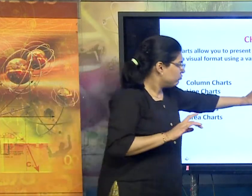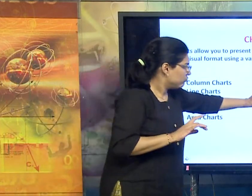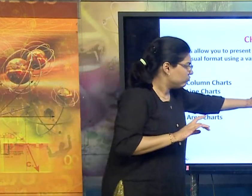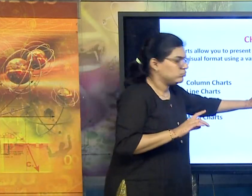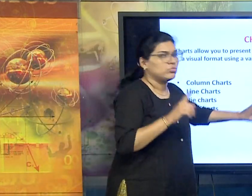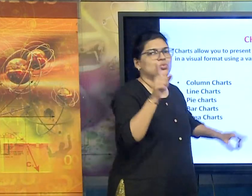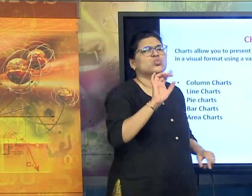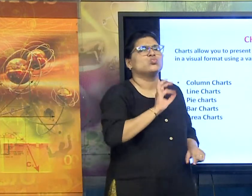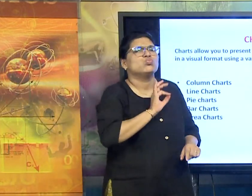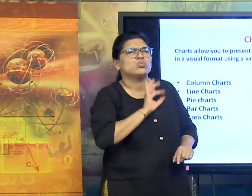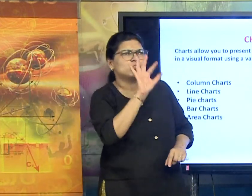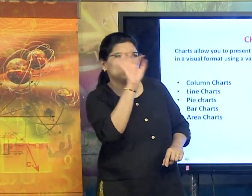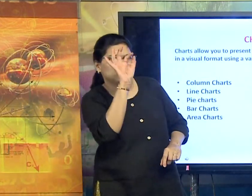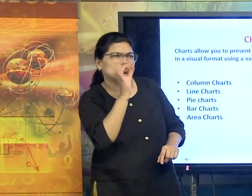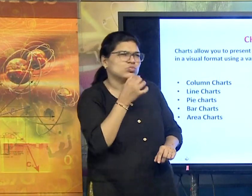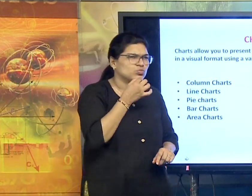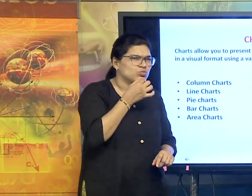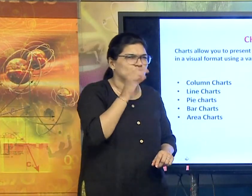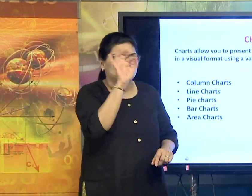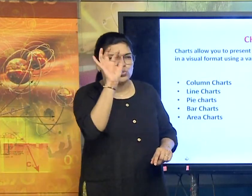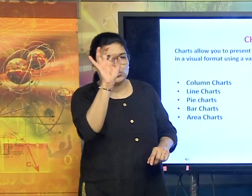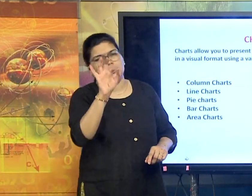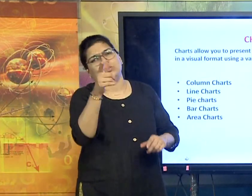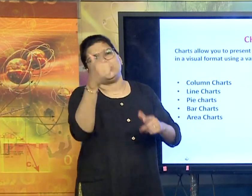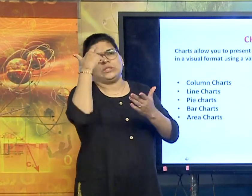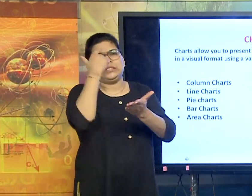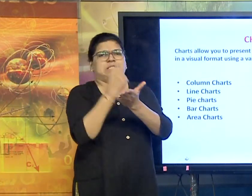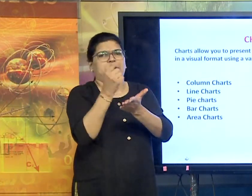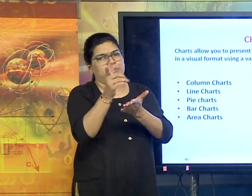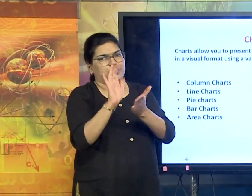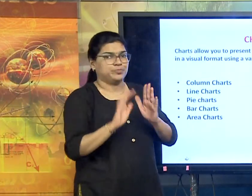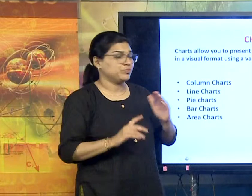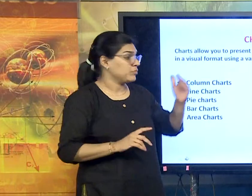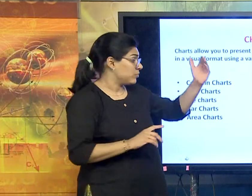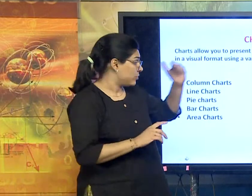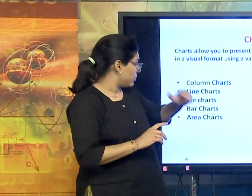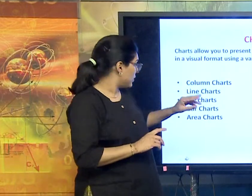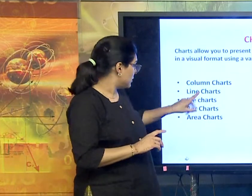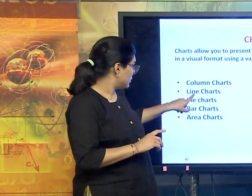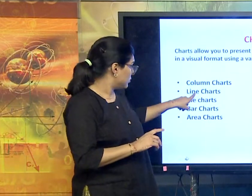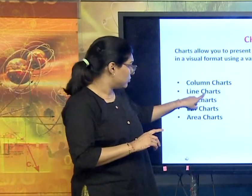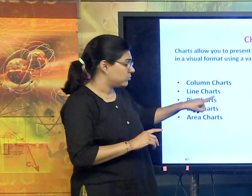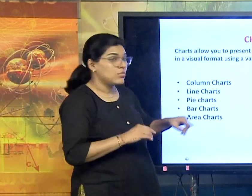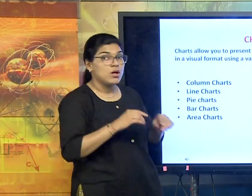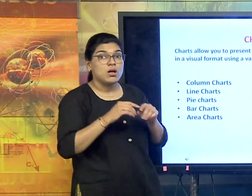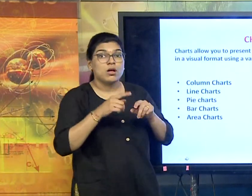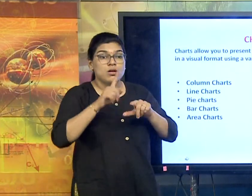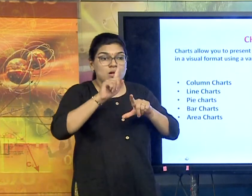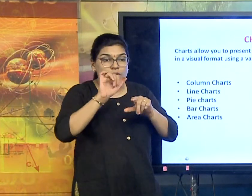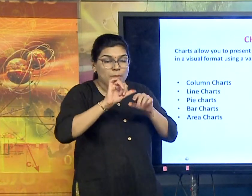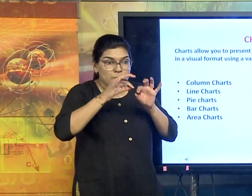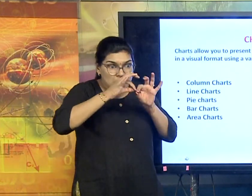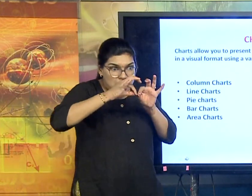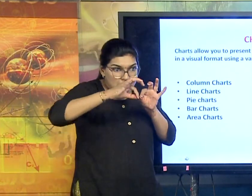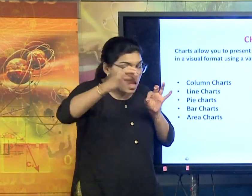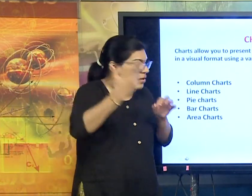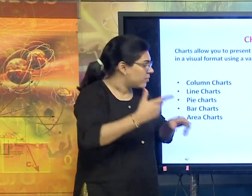shown here. You can choose any. It is up to you. You can make any choice. And